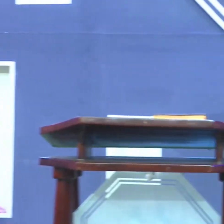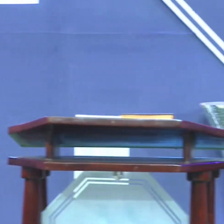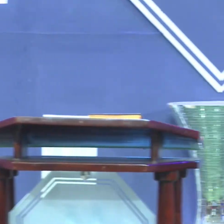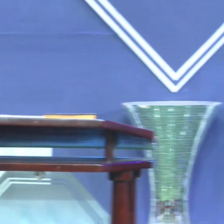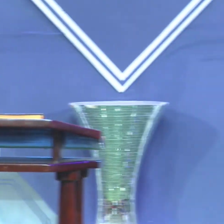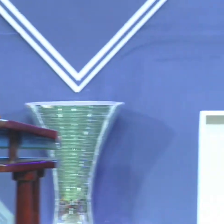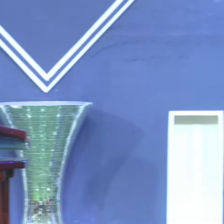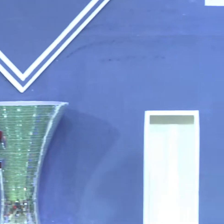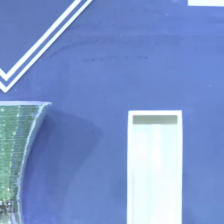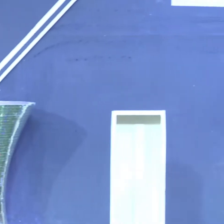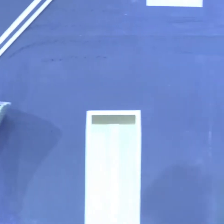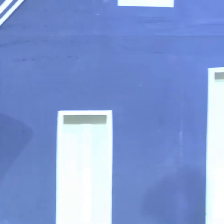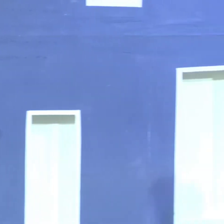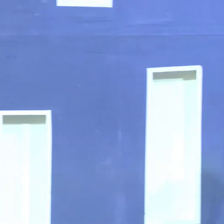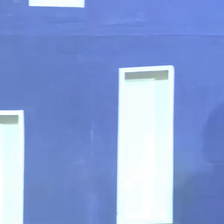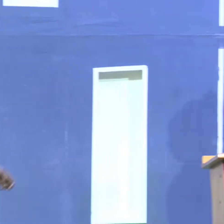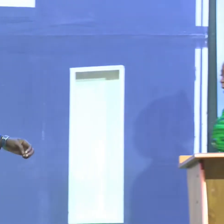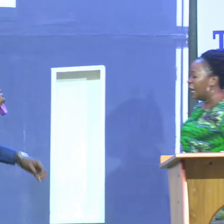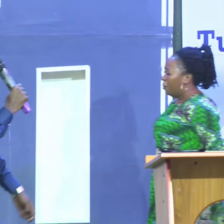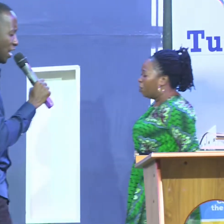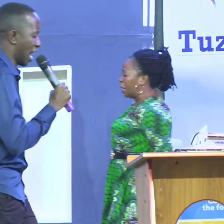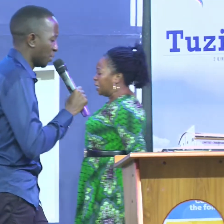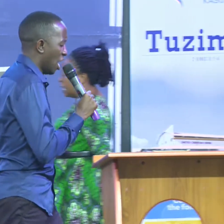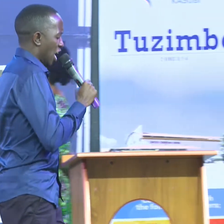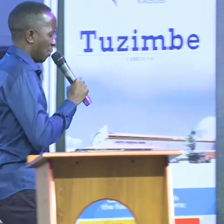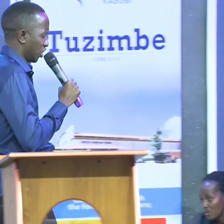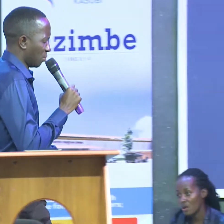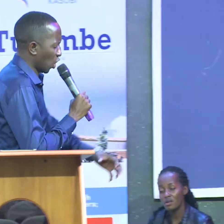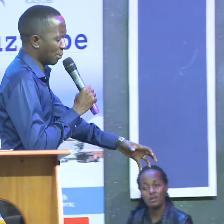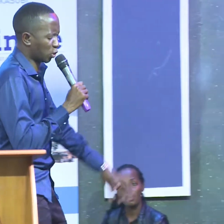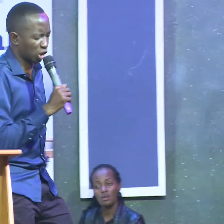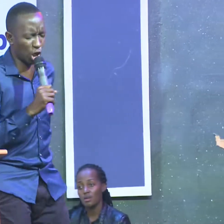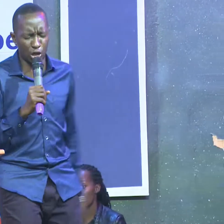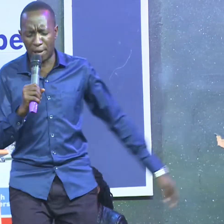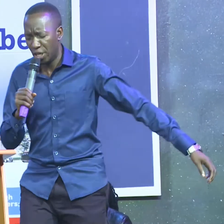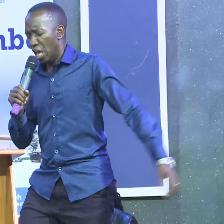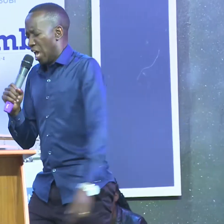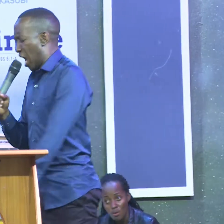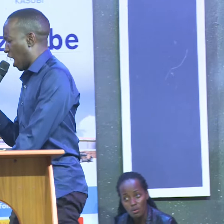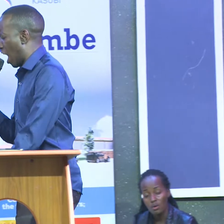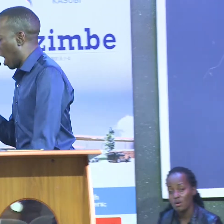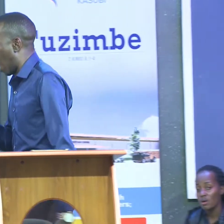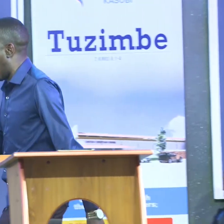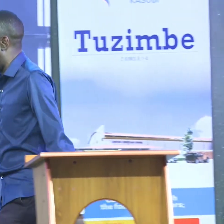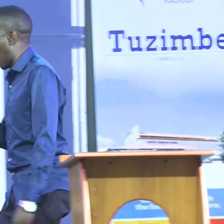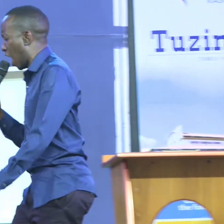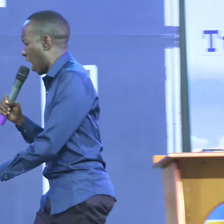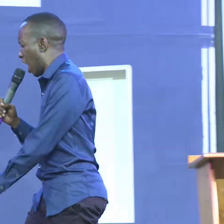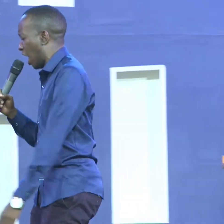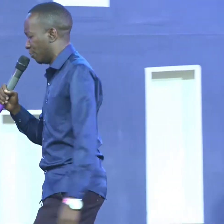endagaano z'ennaku endagaano z'emizibu n'emitawaana ebizibu nga bitwetolodde